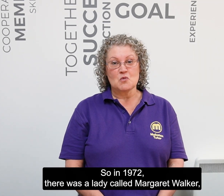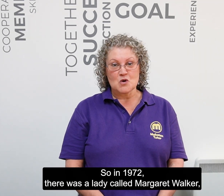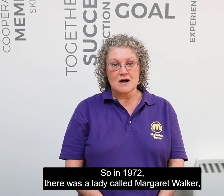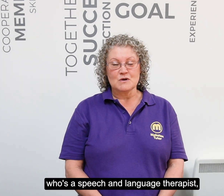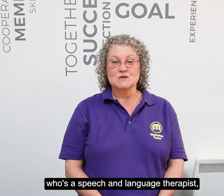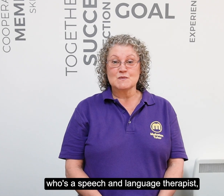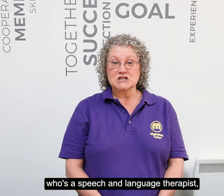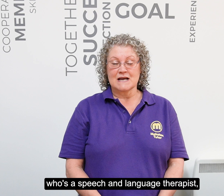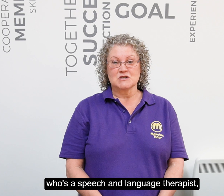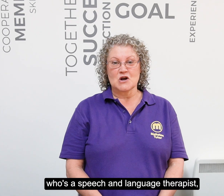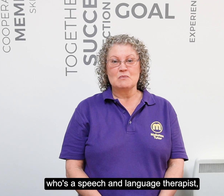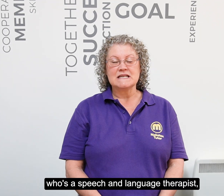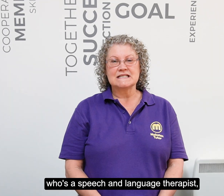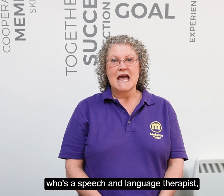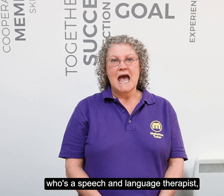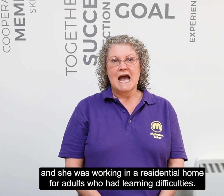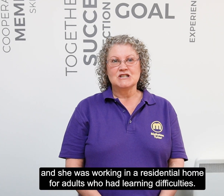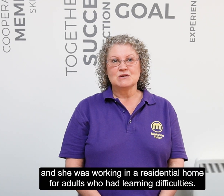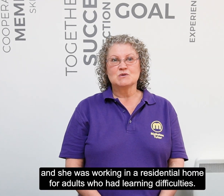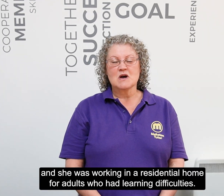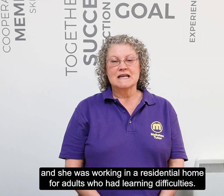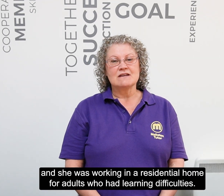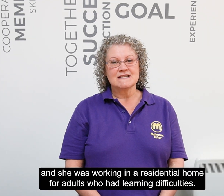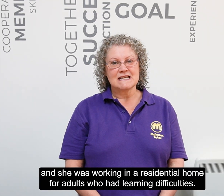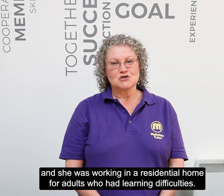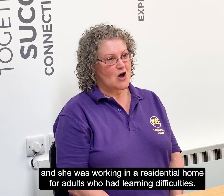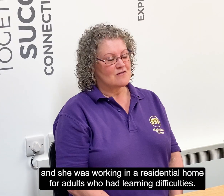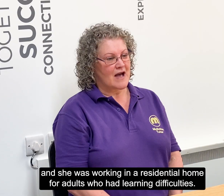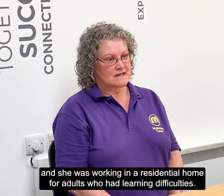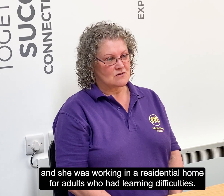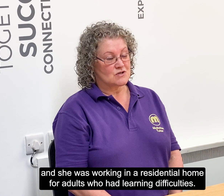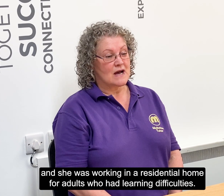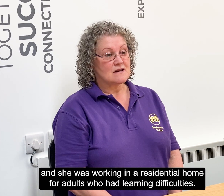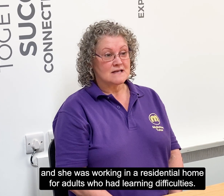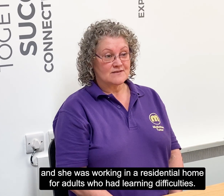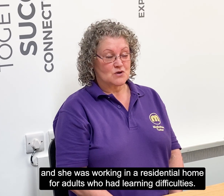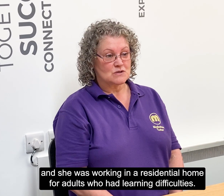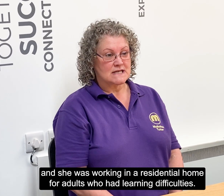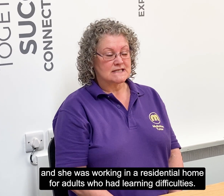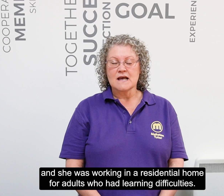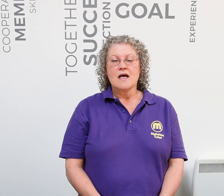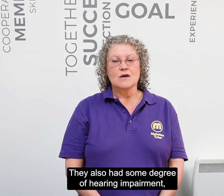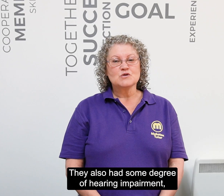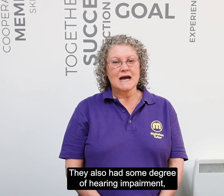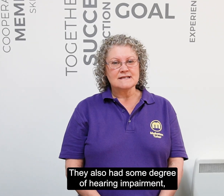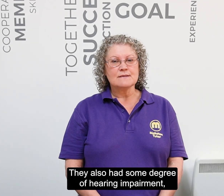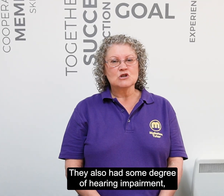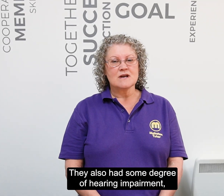Walker who's a speech and language therapist, and she was working in a residential home for adults who had learning difficulties. They also had some degree of